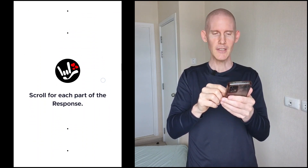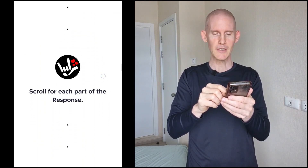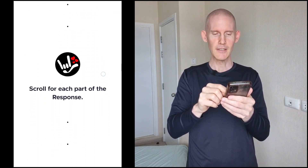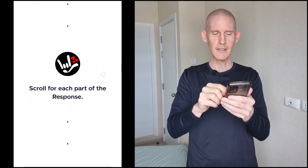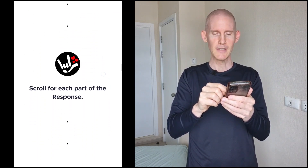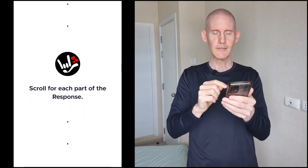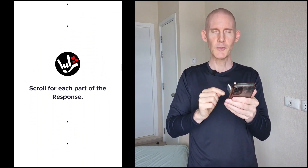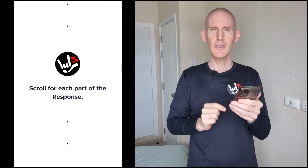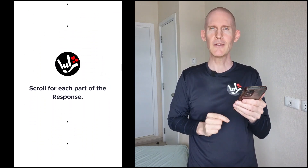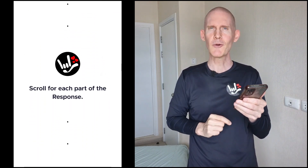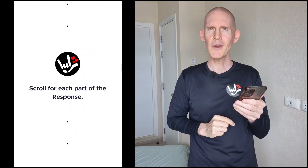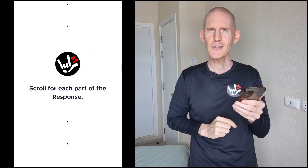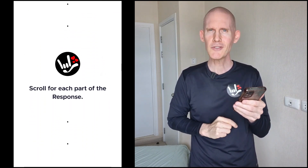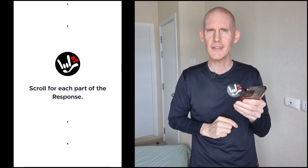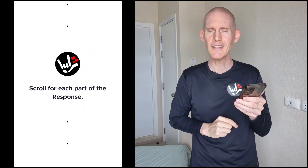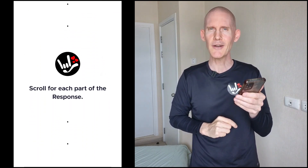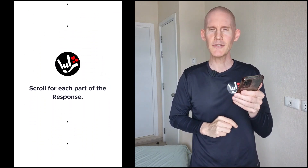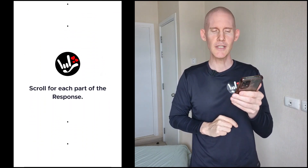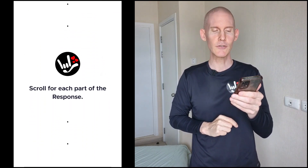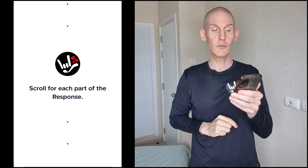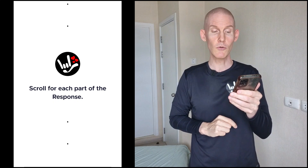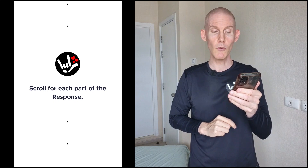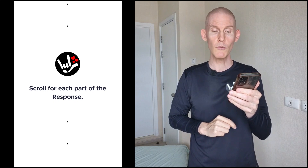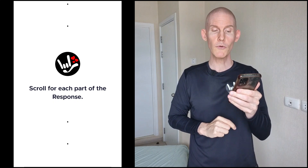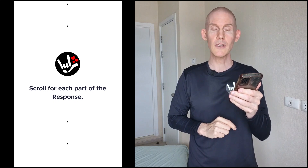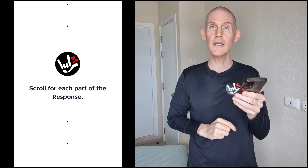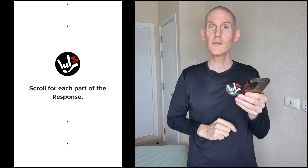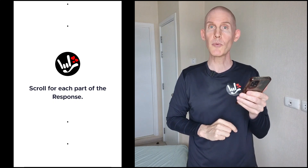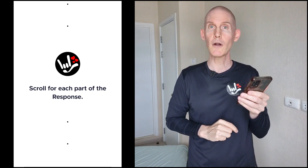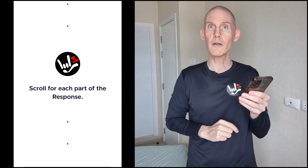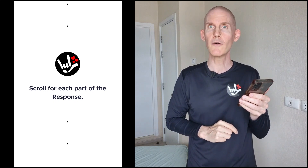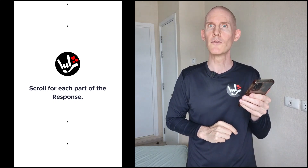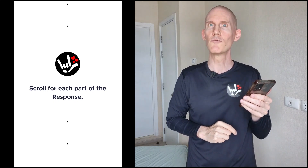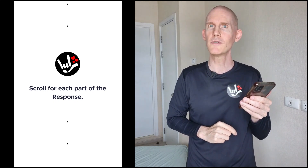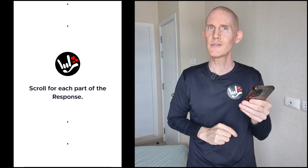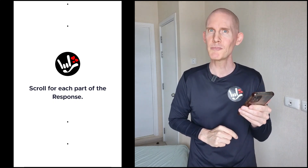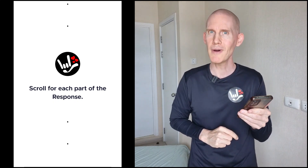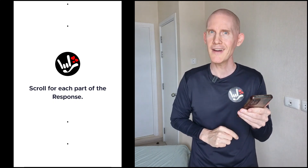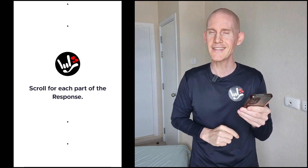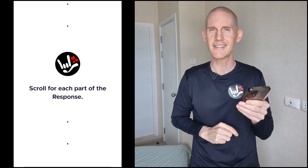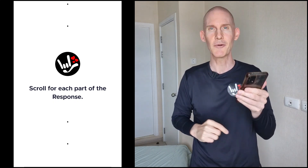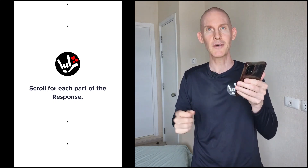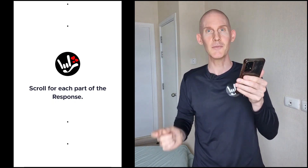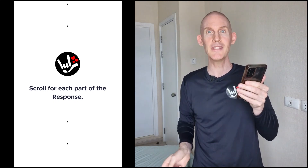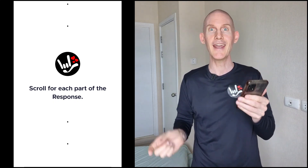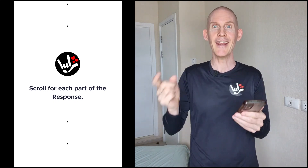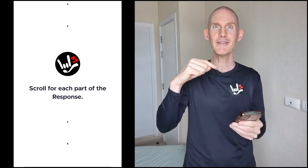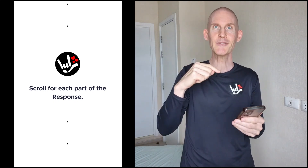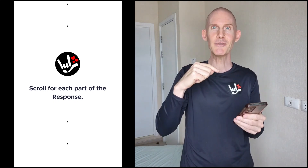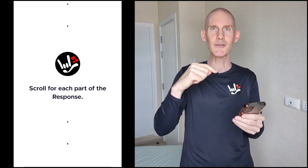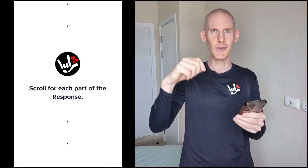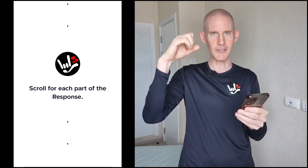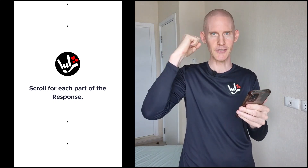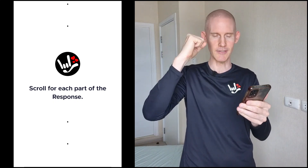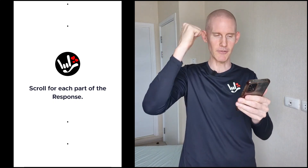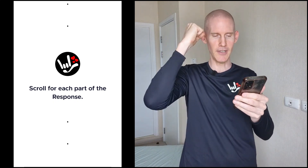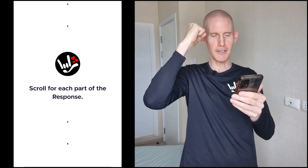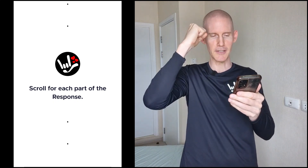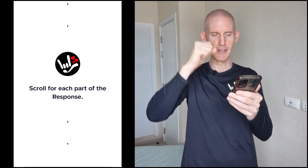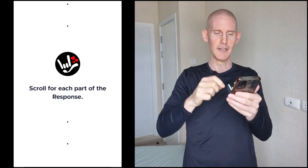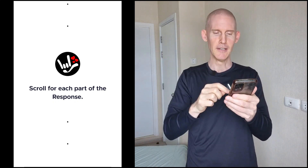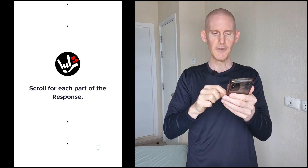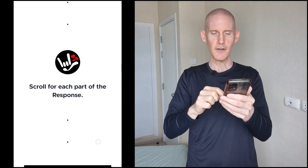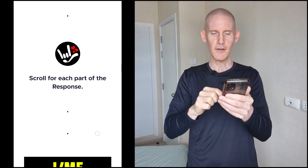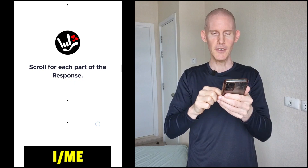All right. So we did the question, and now it says scroll for each part of the response. Now we're going to be answering the question,